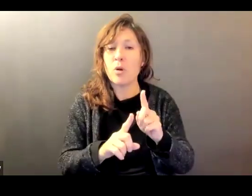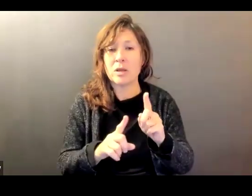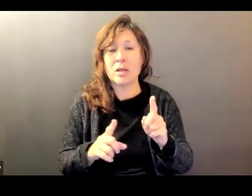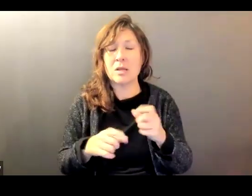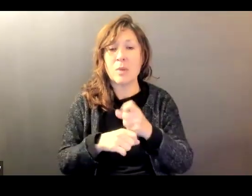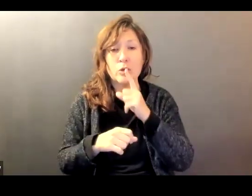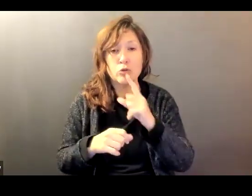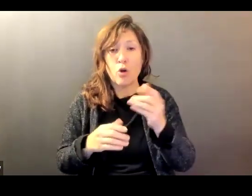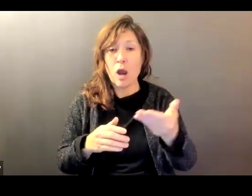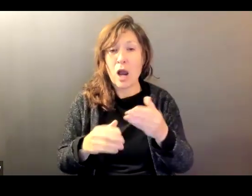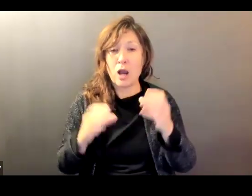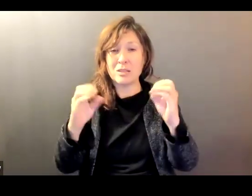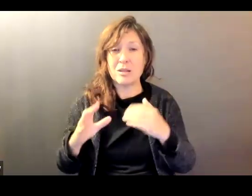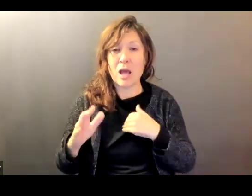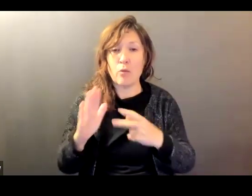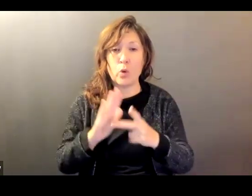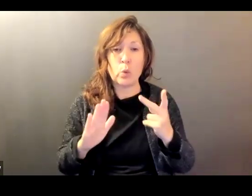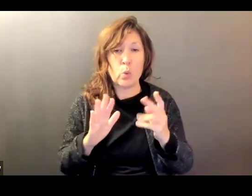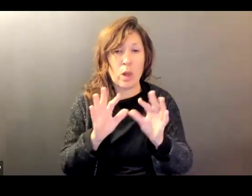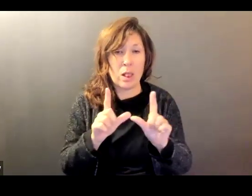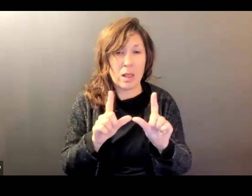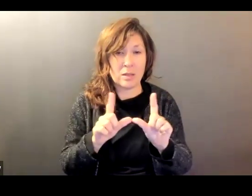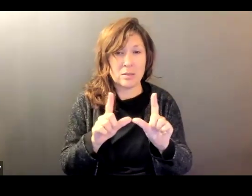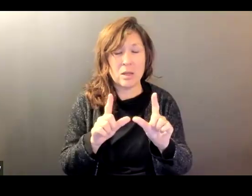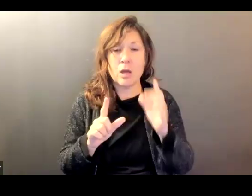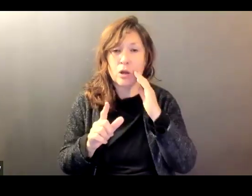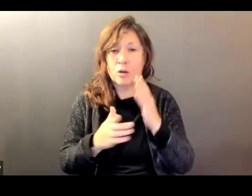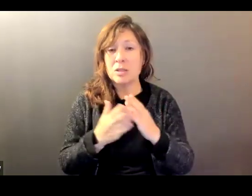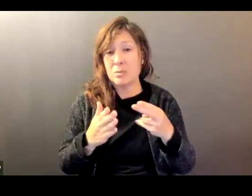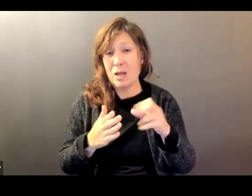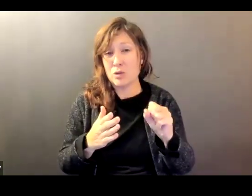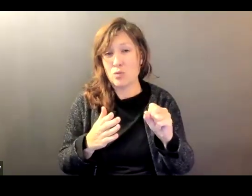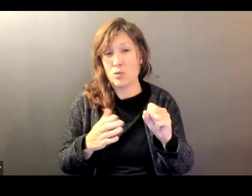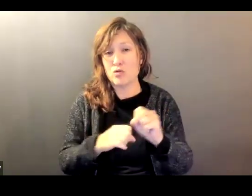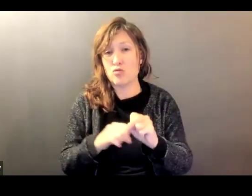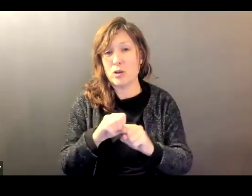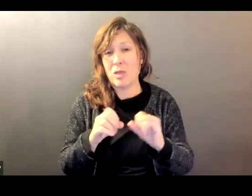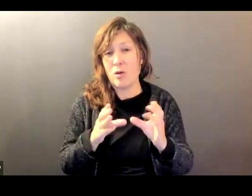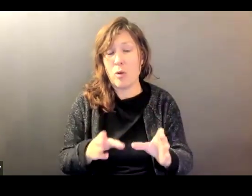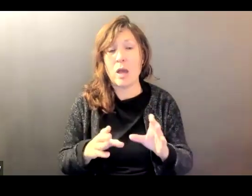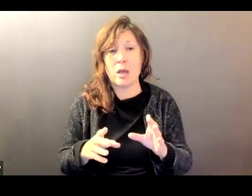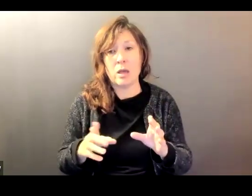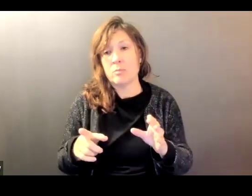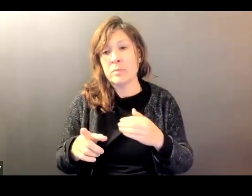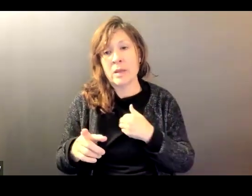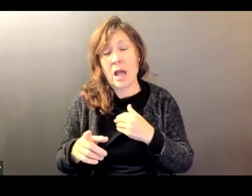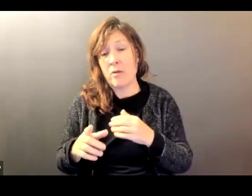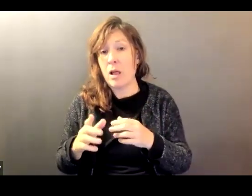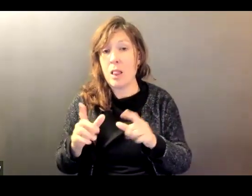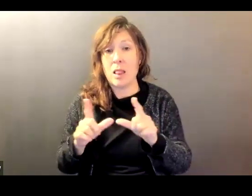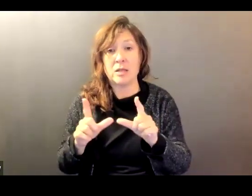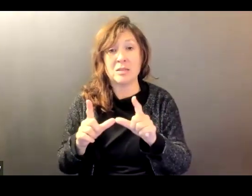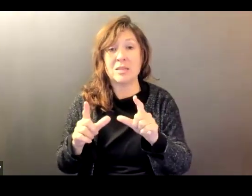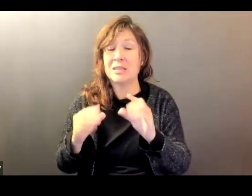that that's been how some of our high schools, especially our secondary schools, have been structured. And some of our secondary schools